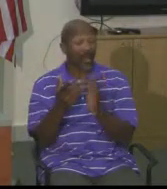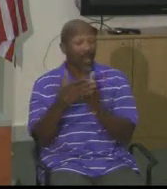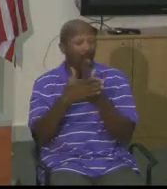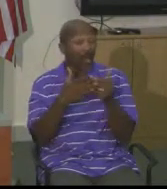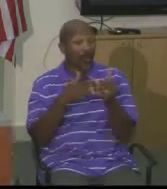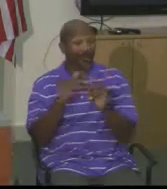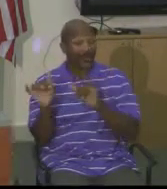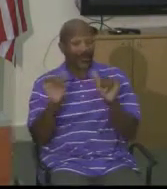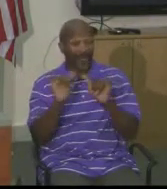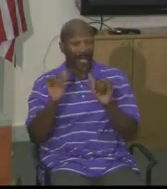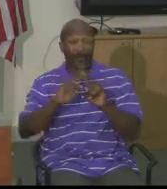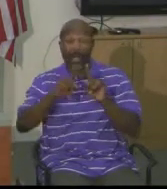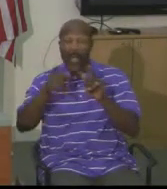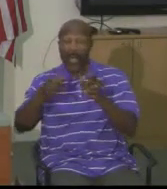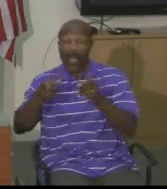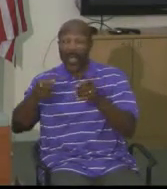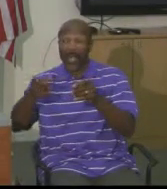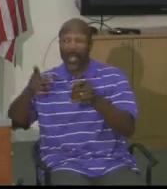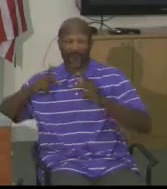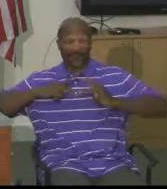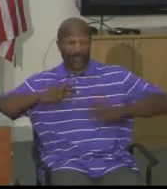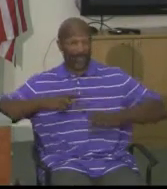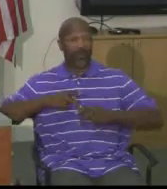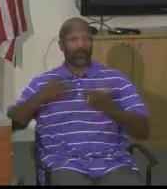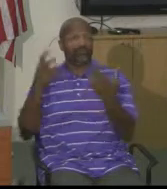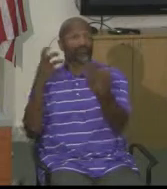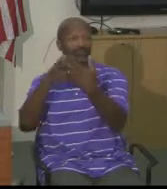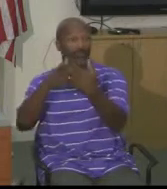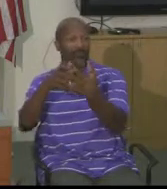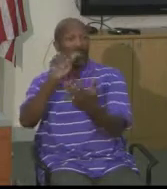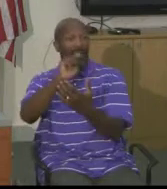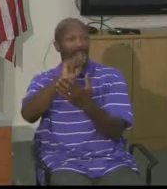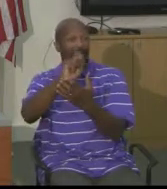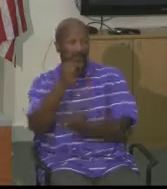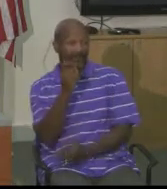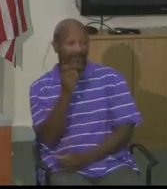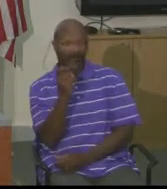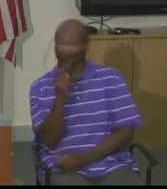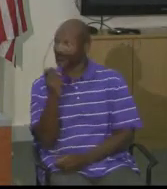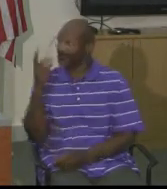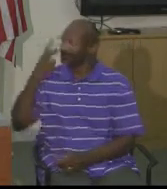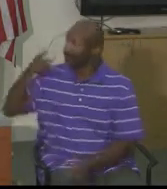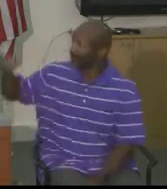that, for the most part, it's physically compatible with ATX.